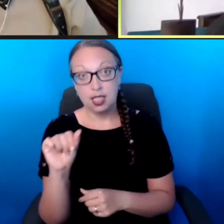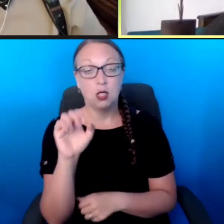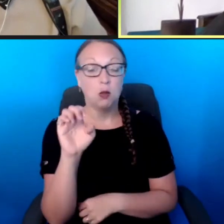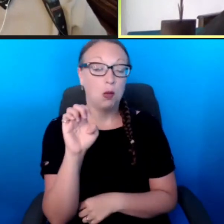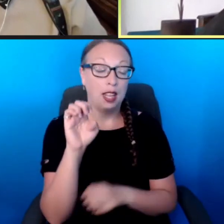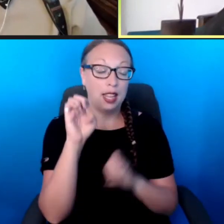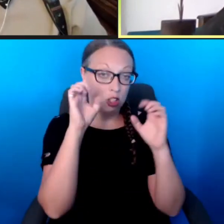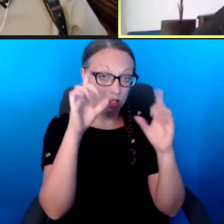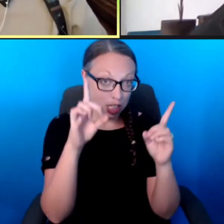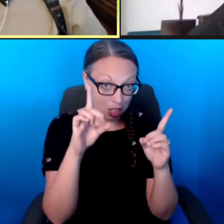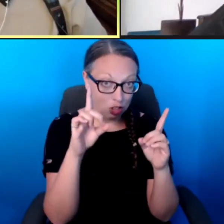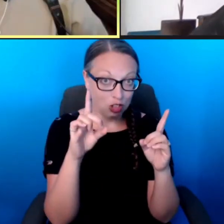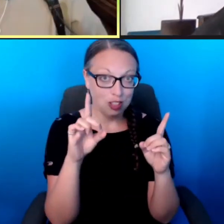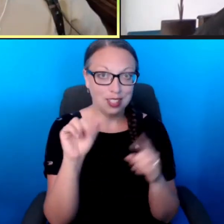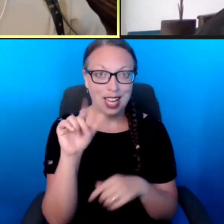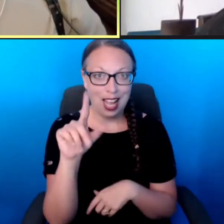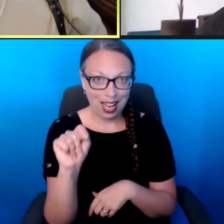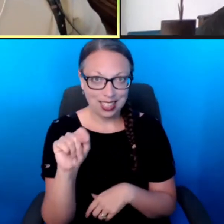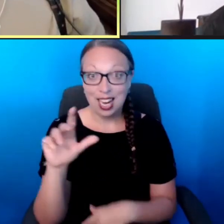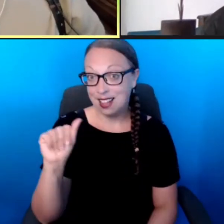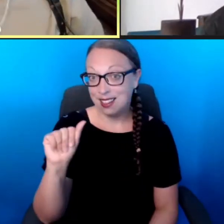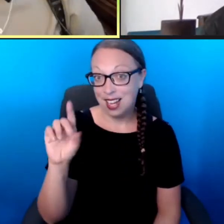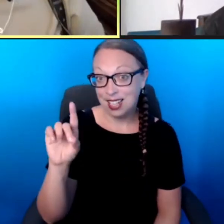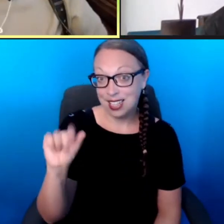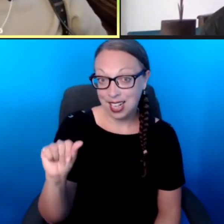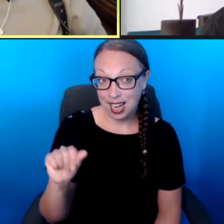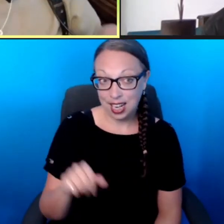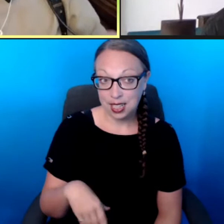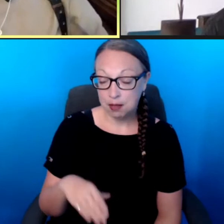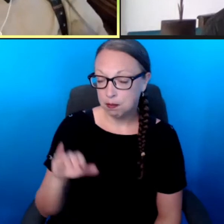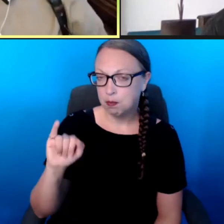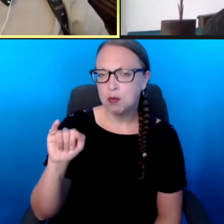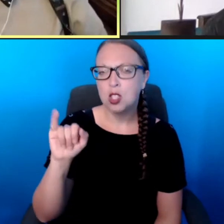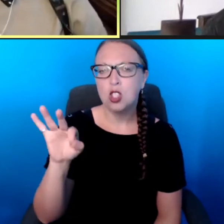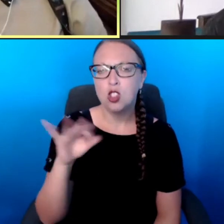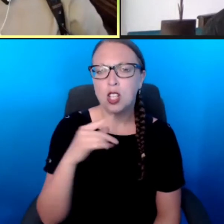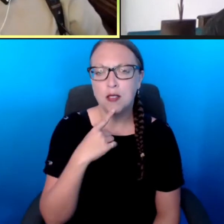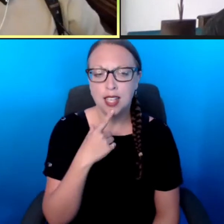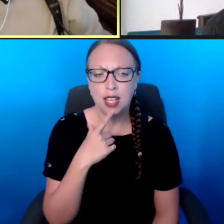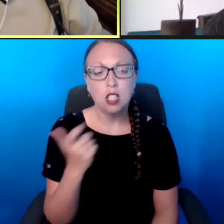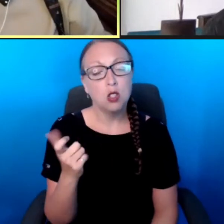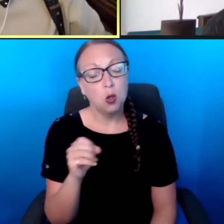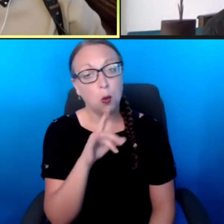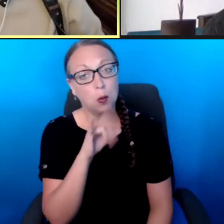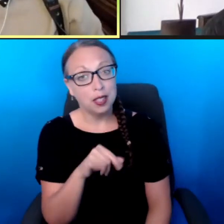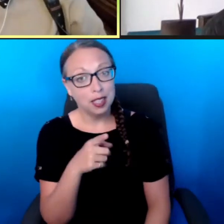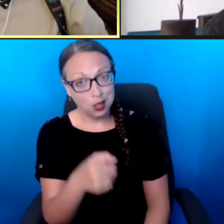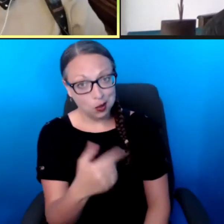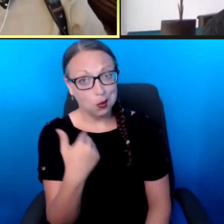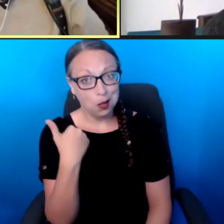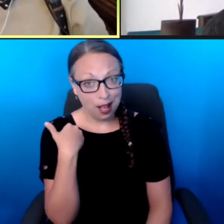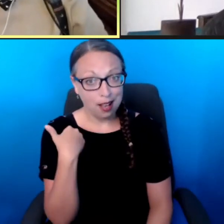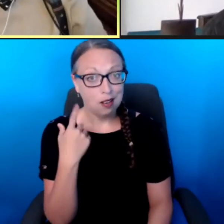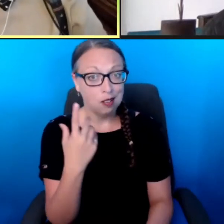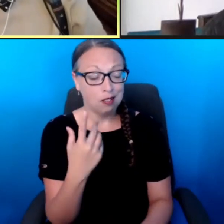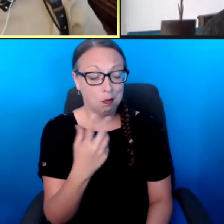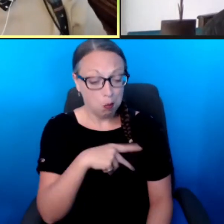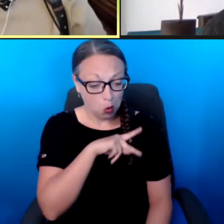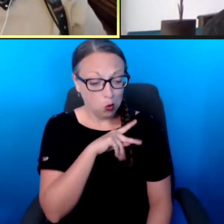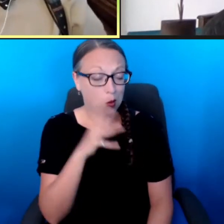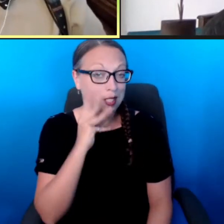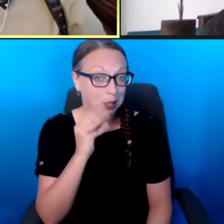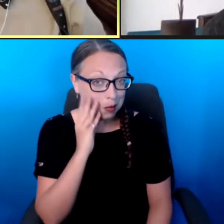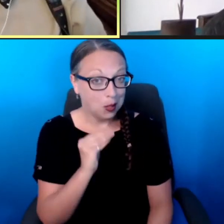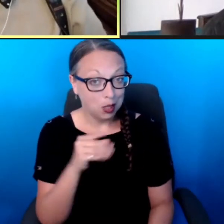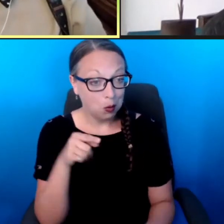with Disabilities Act. So go ahead. You really had feet on the ground with what it meant to be an active father